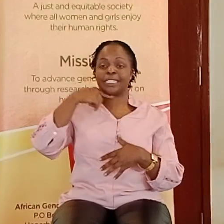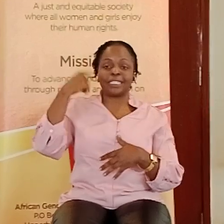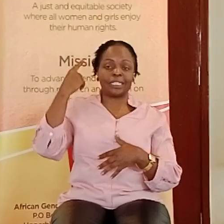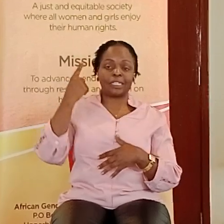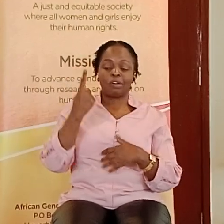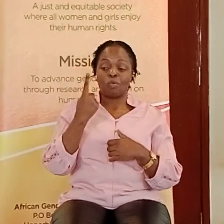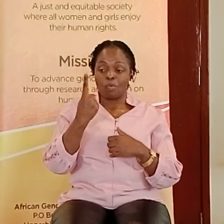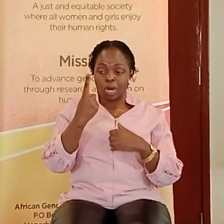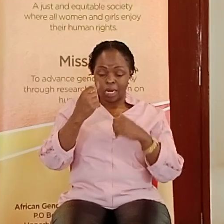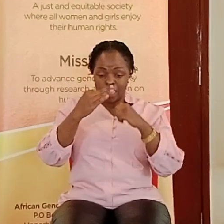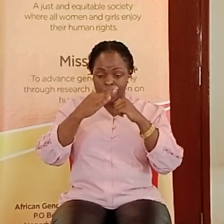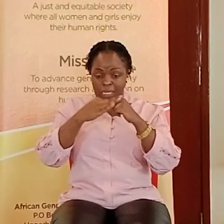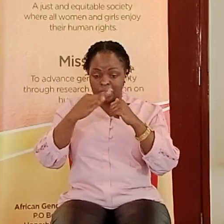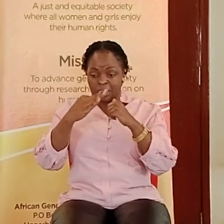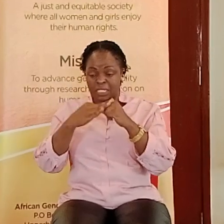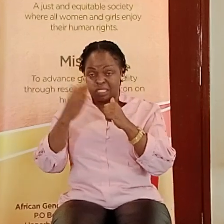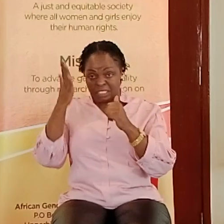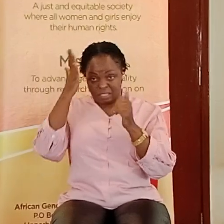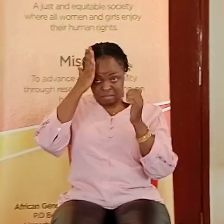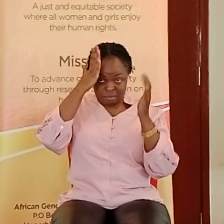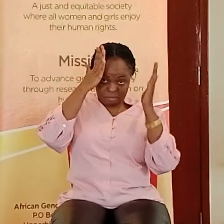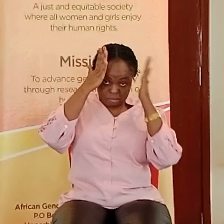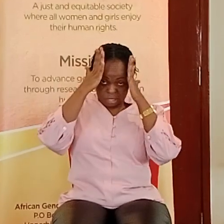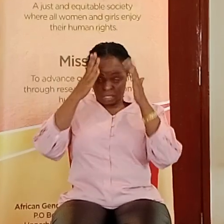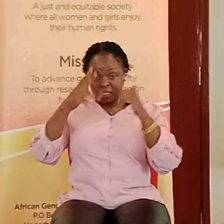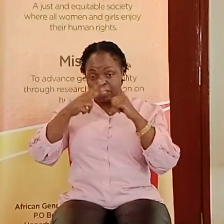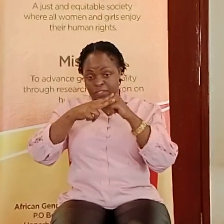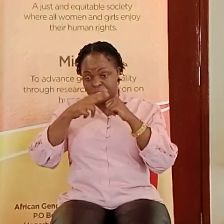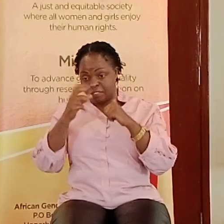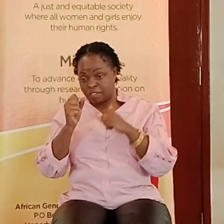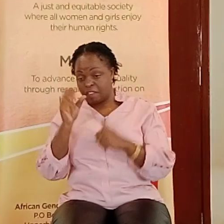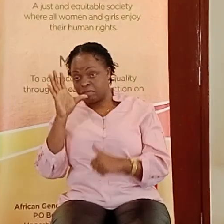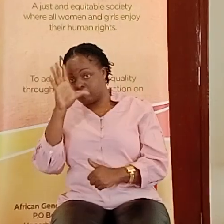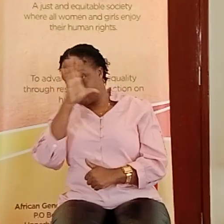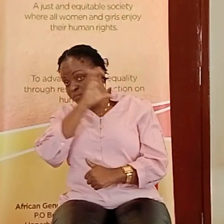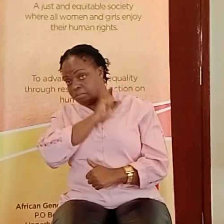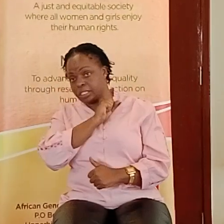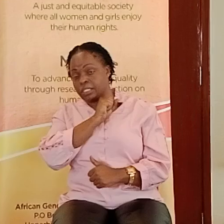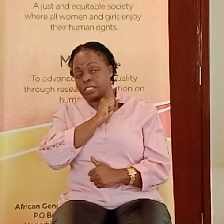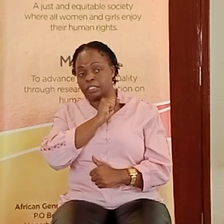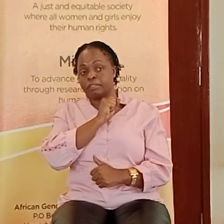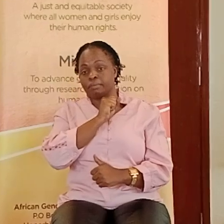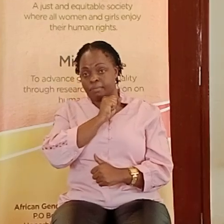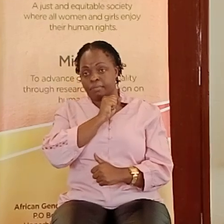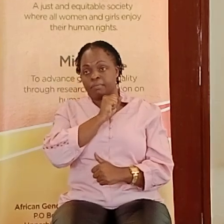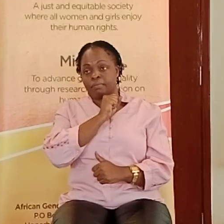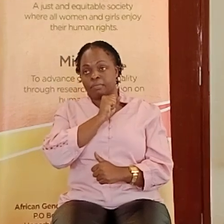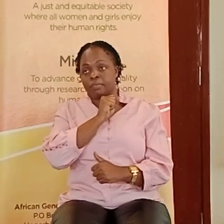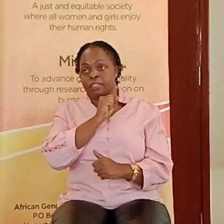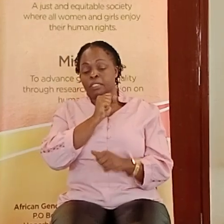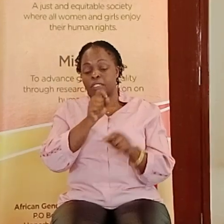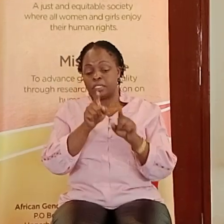188 injured, and 75 missing, while